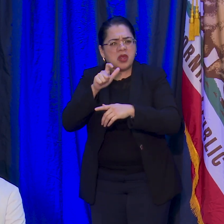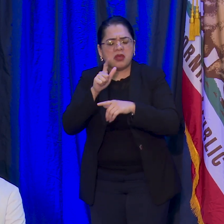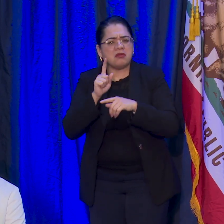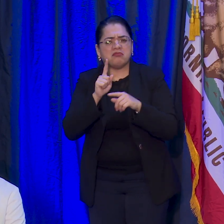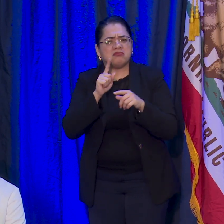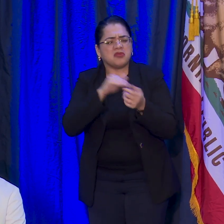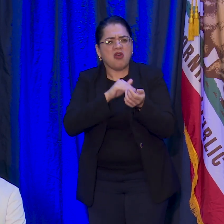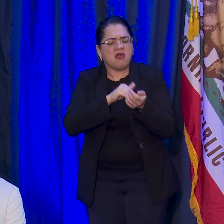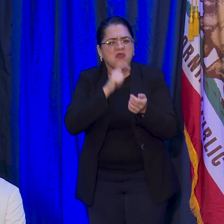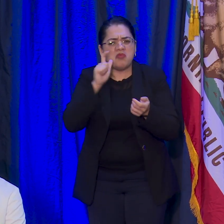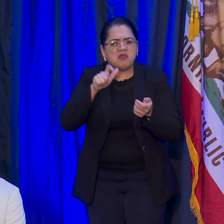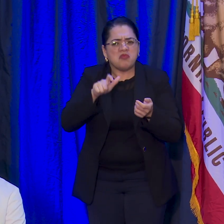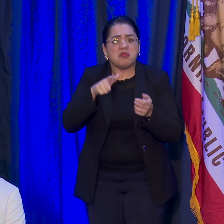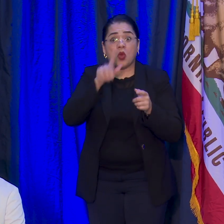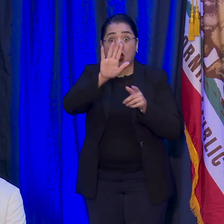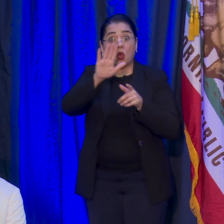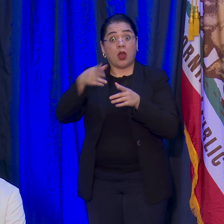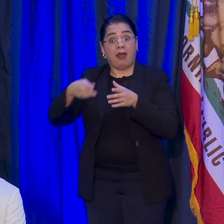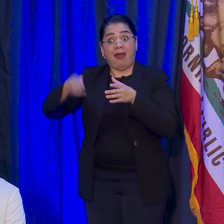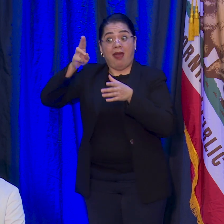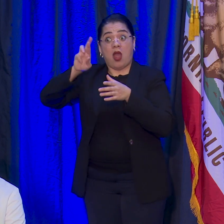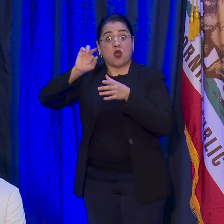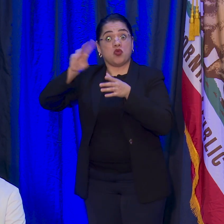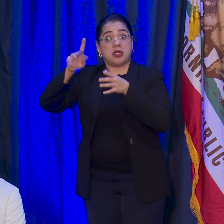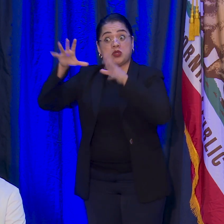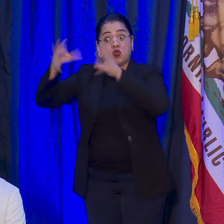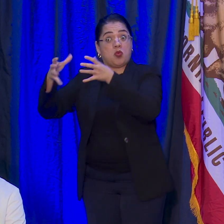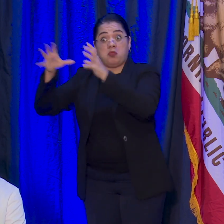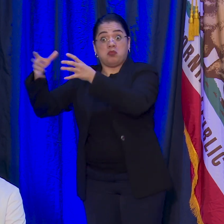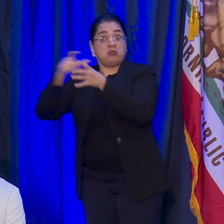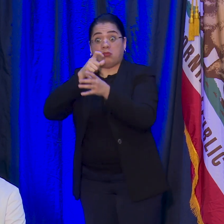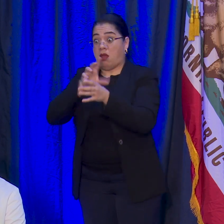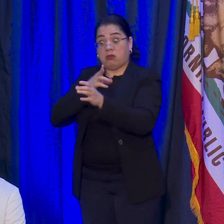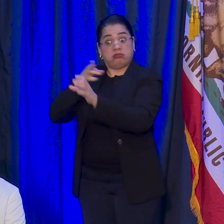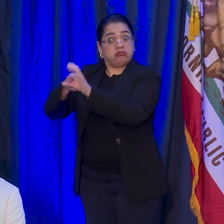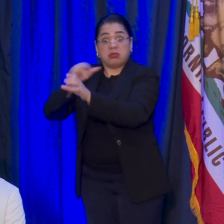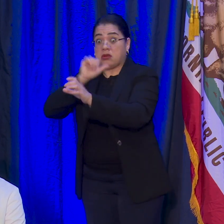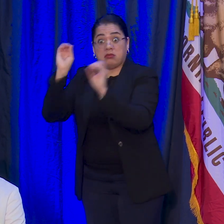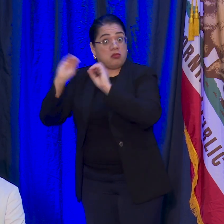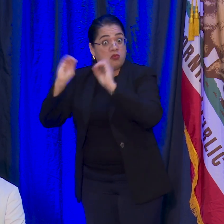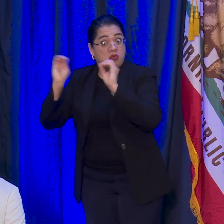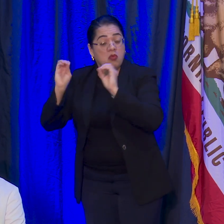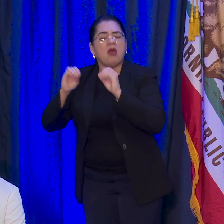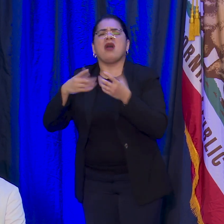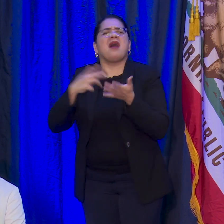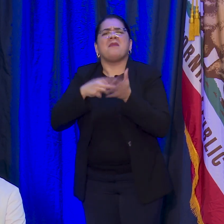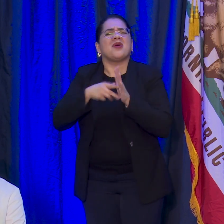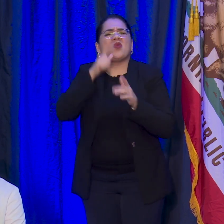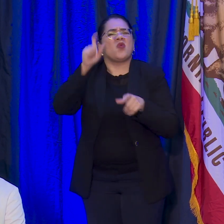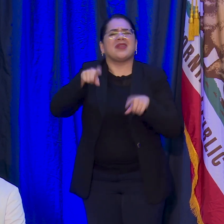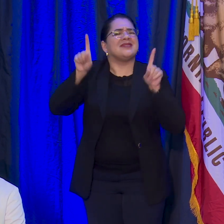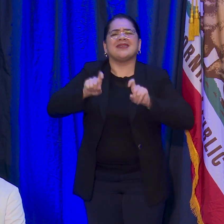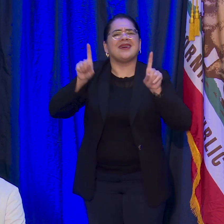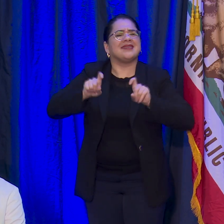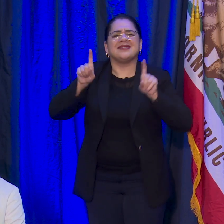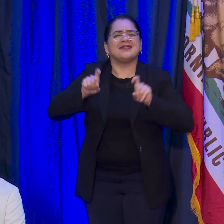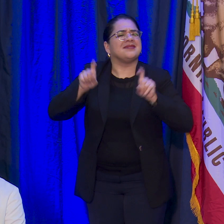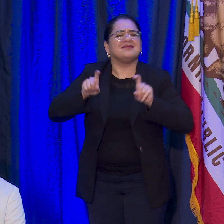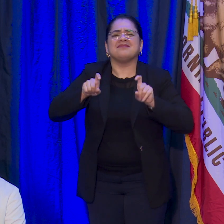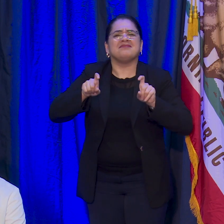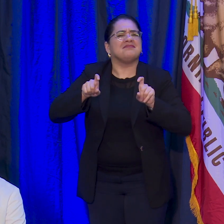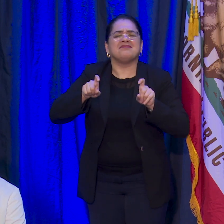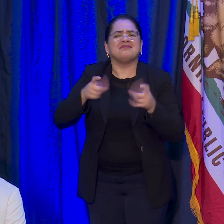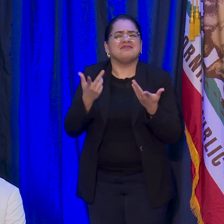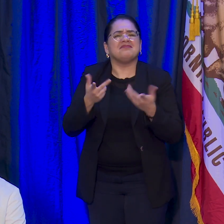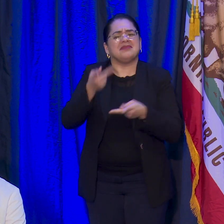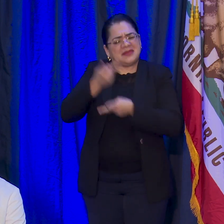of those known high-risk groups should not be routinely tested for COVID-19. These people should care for themselves at home